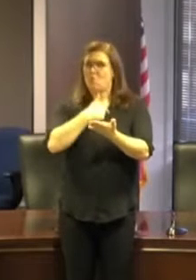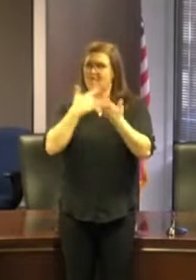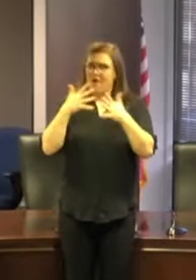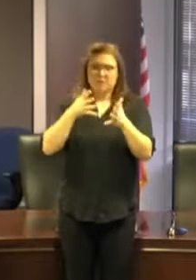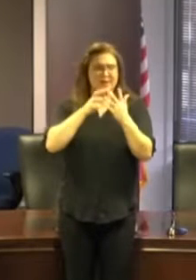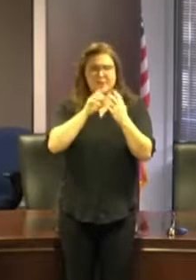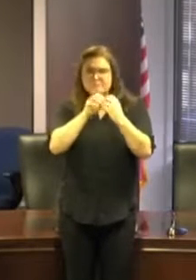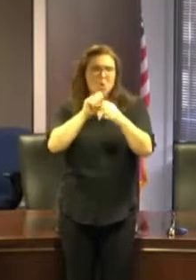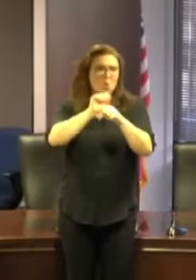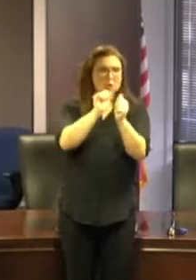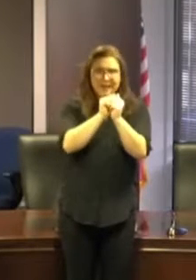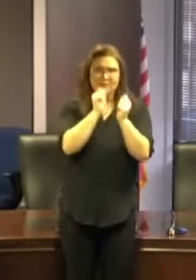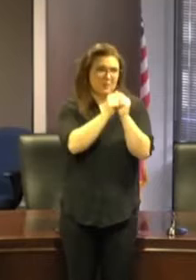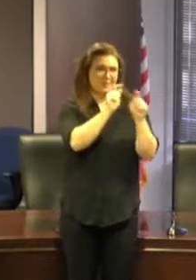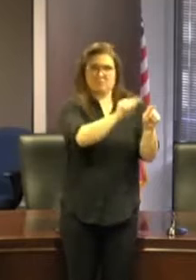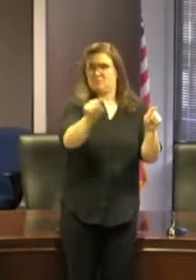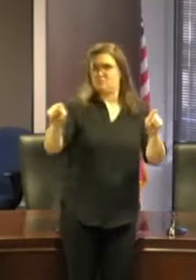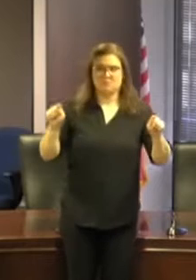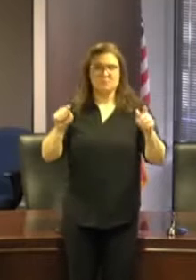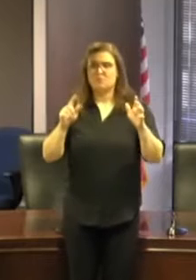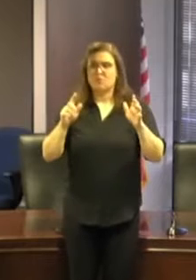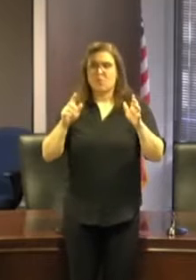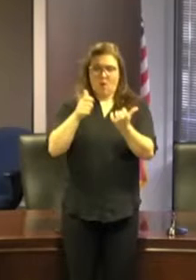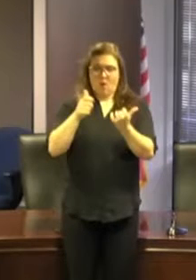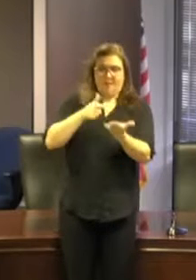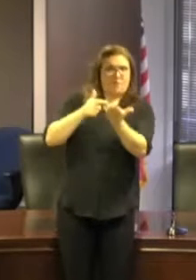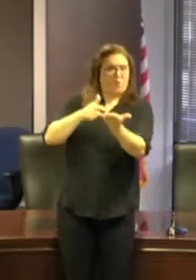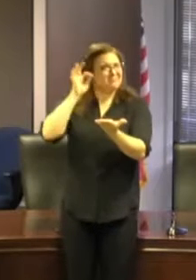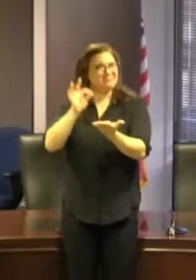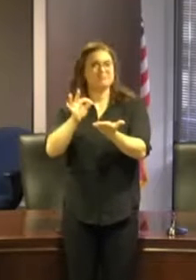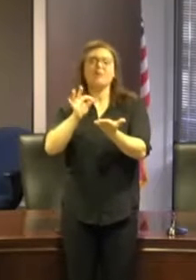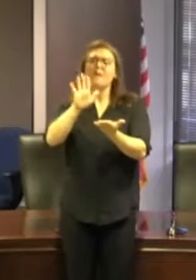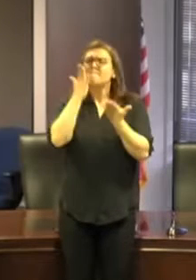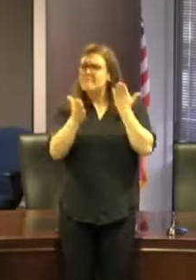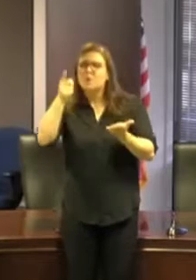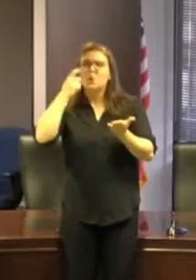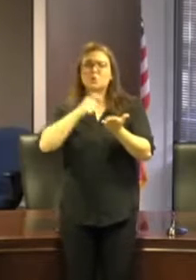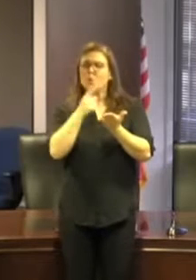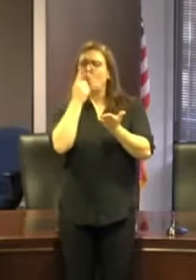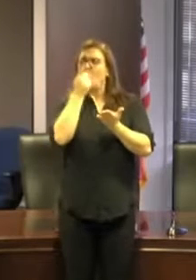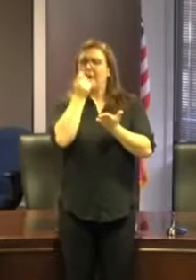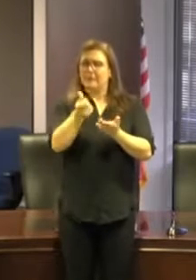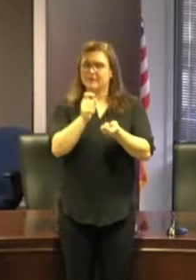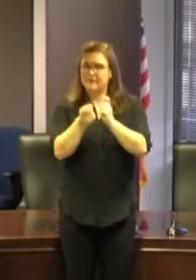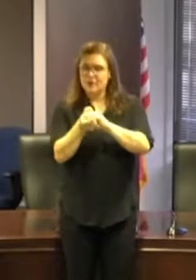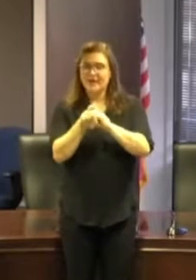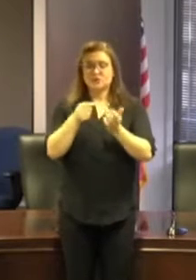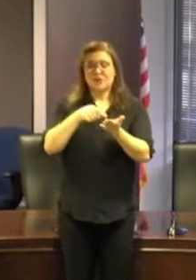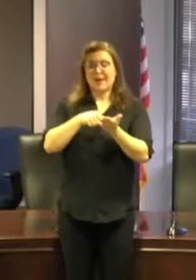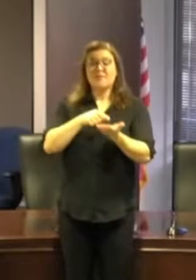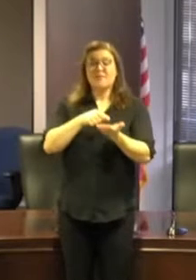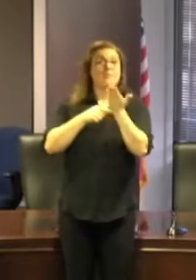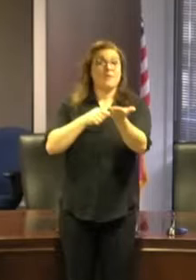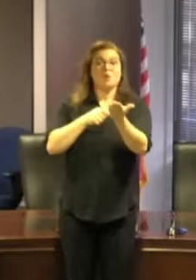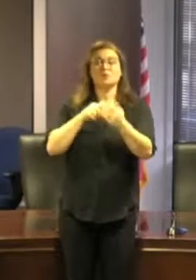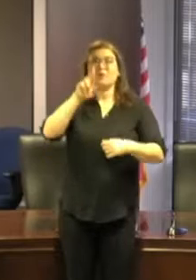help refine that proposal. Probably the biggest change that you'll notice is a delay in the implementation of the reinsurance